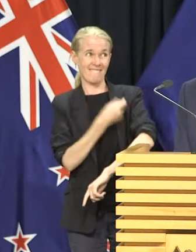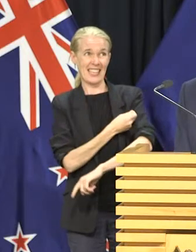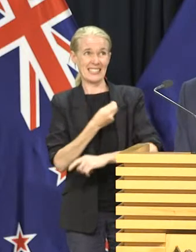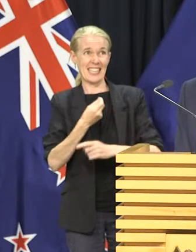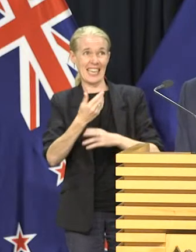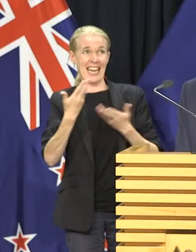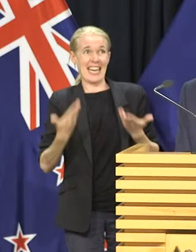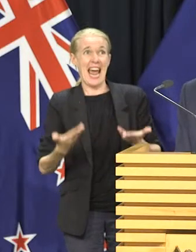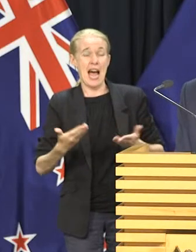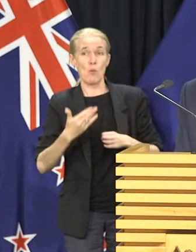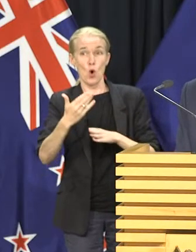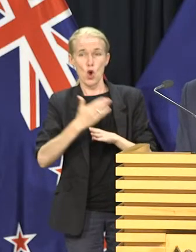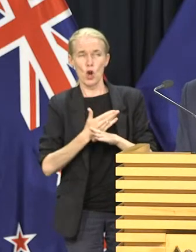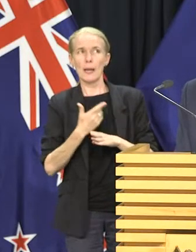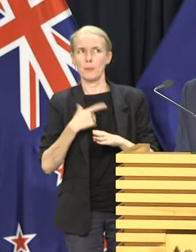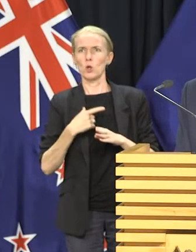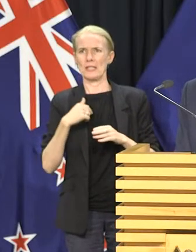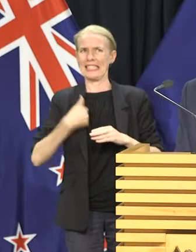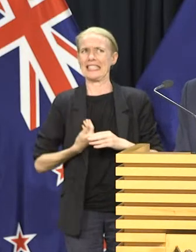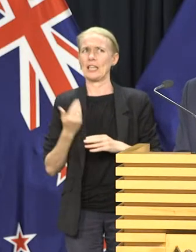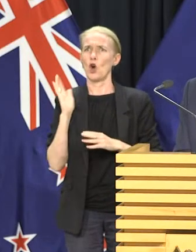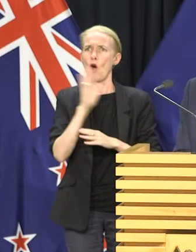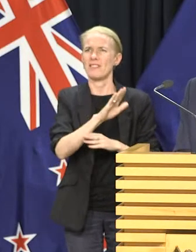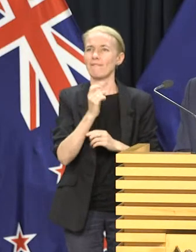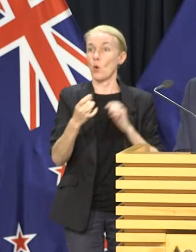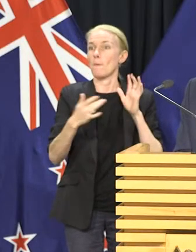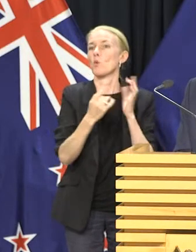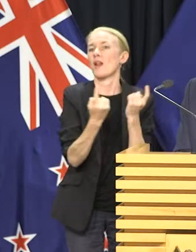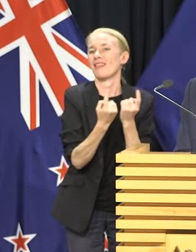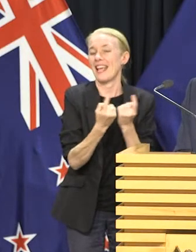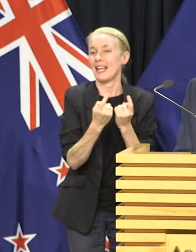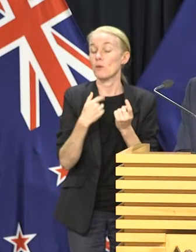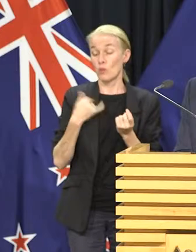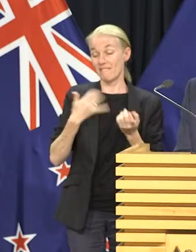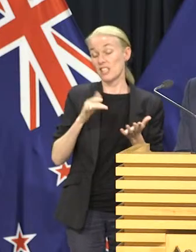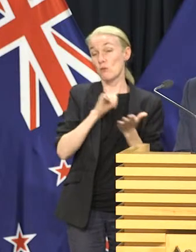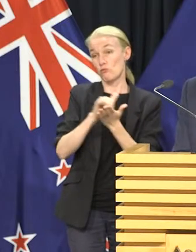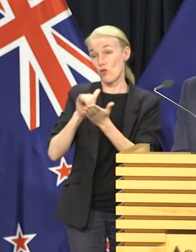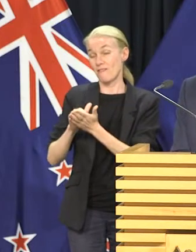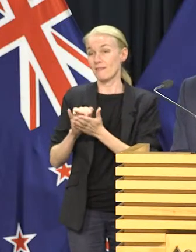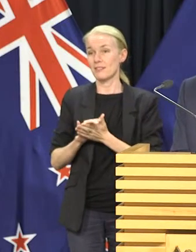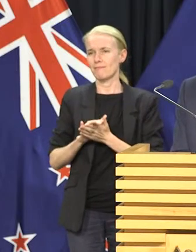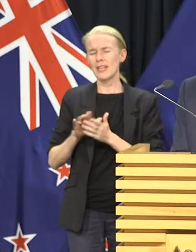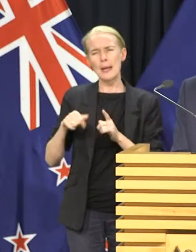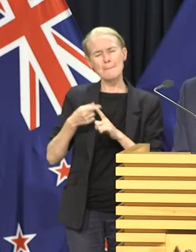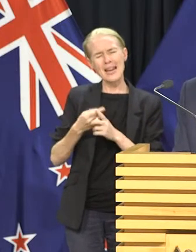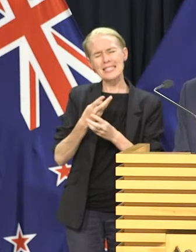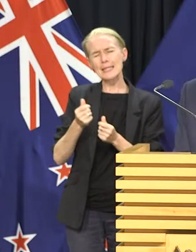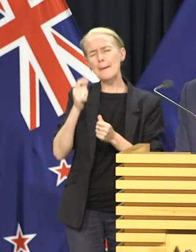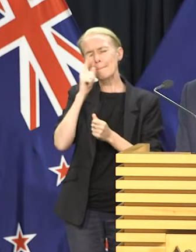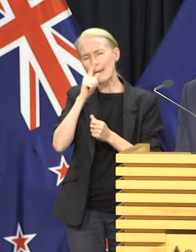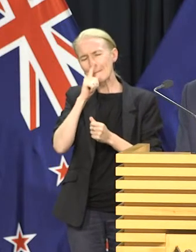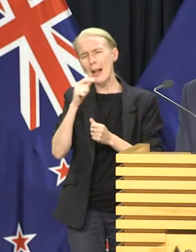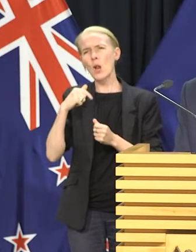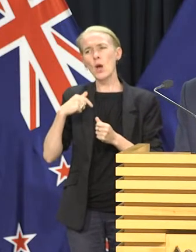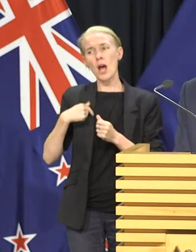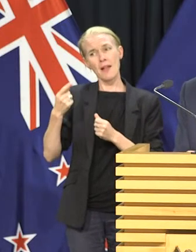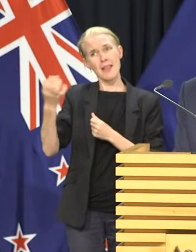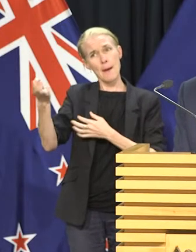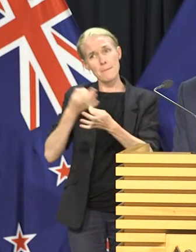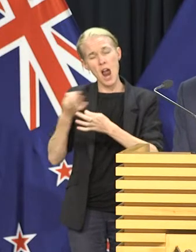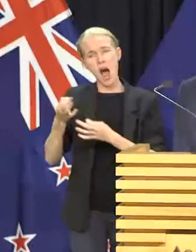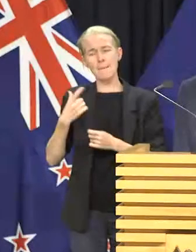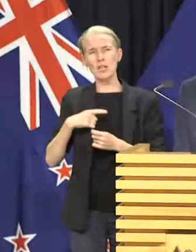have been 41 applications by people seeking vaccination on compassionate grounds, and 23 of those have been approved to